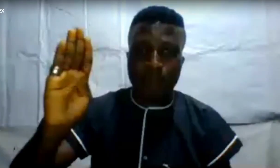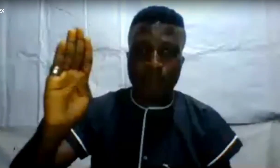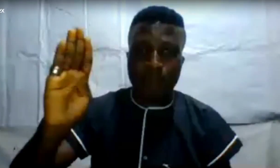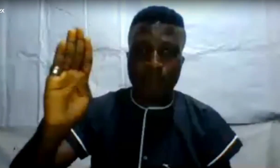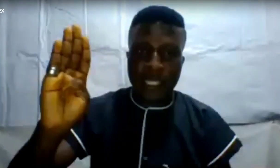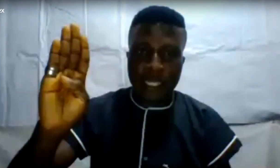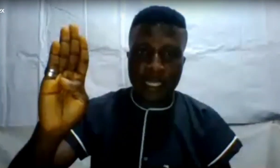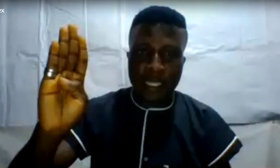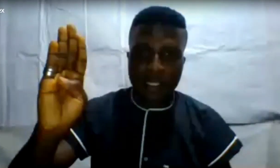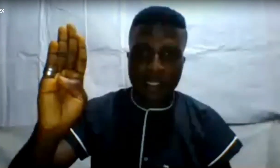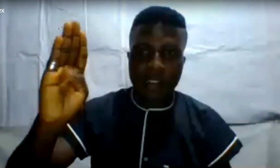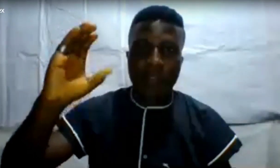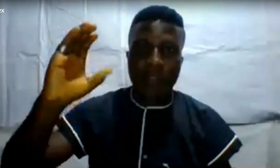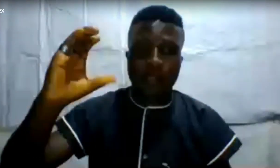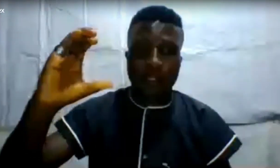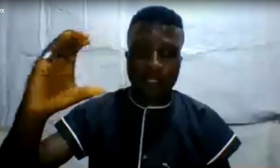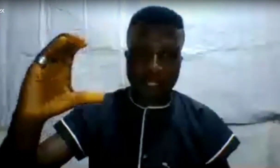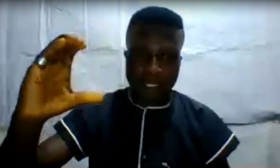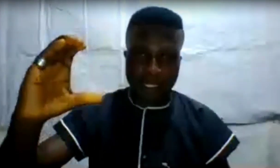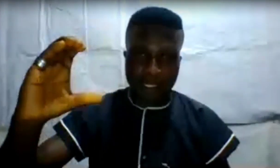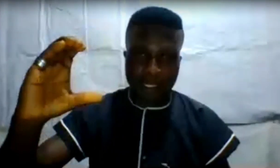B, C.